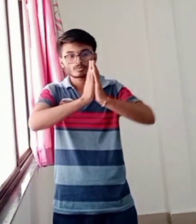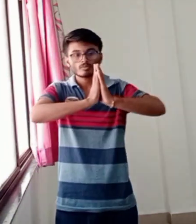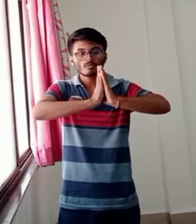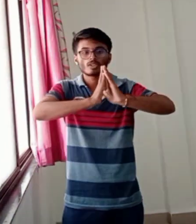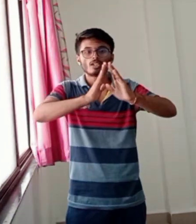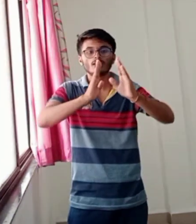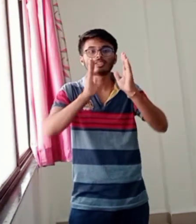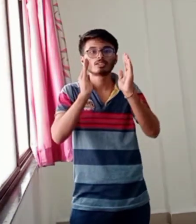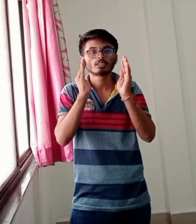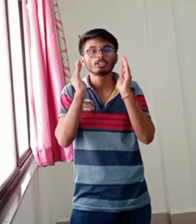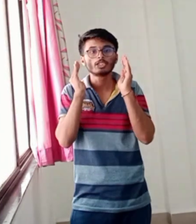the